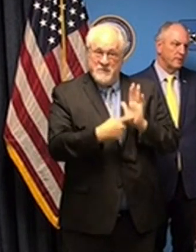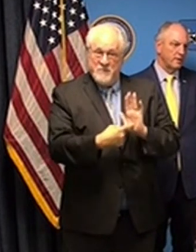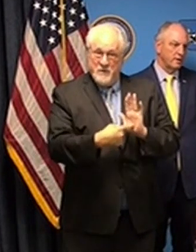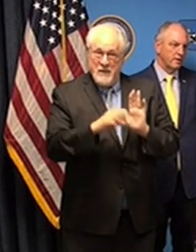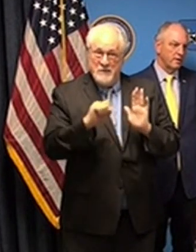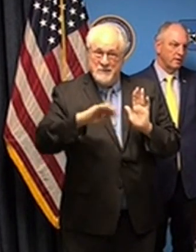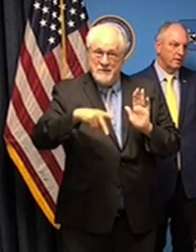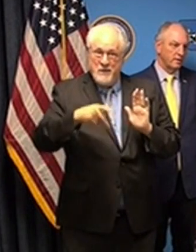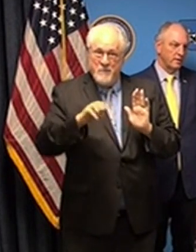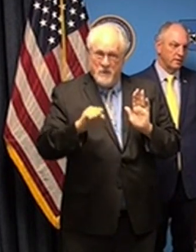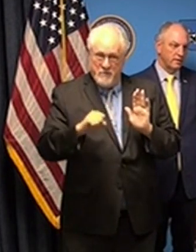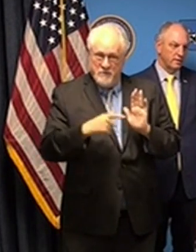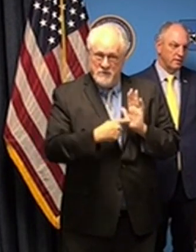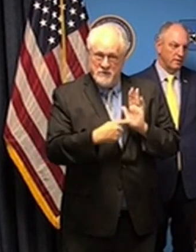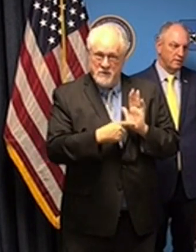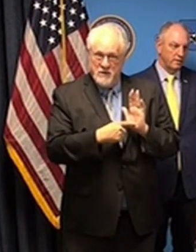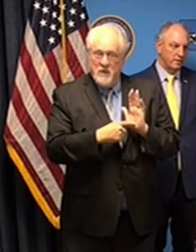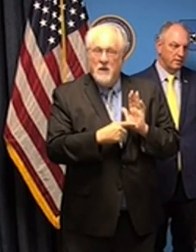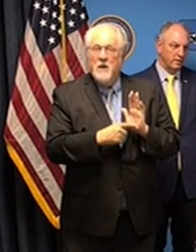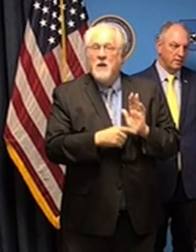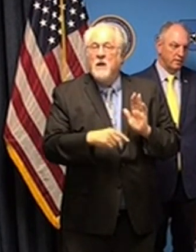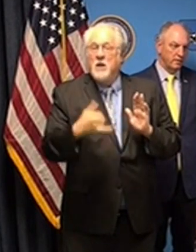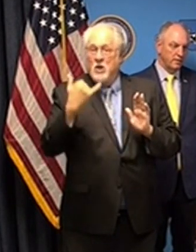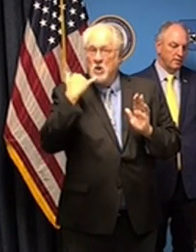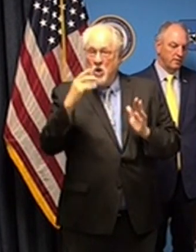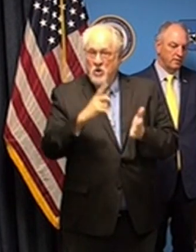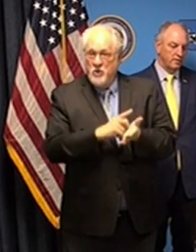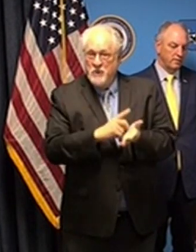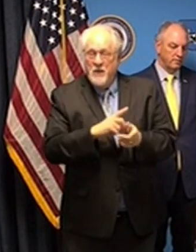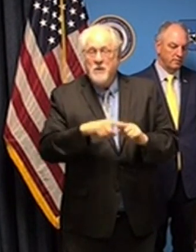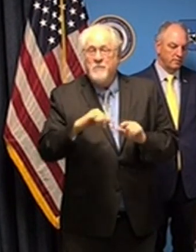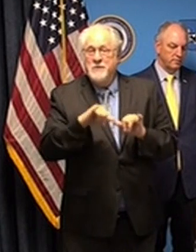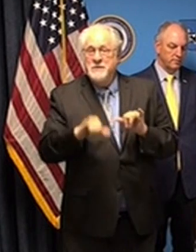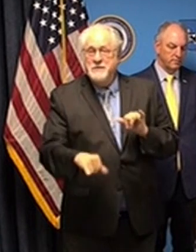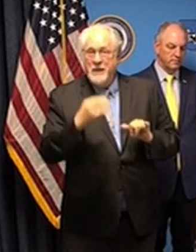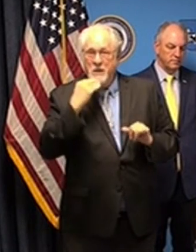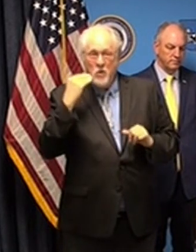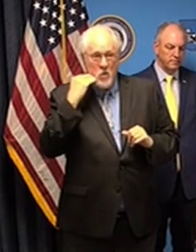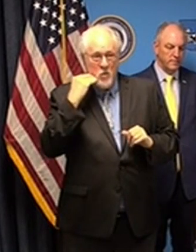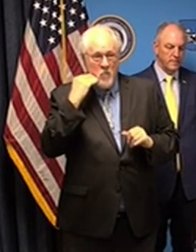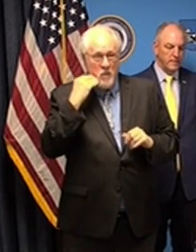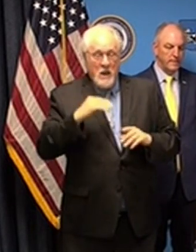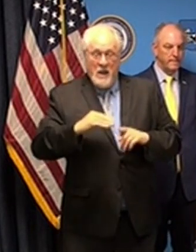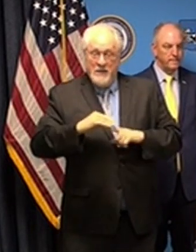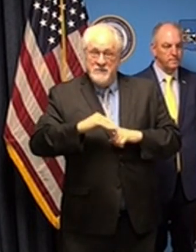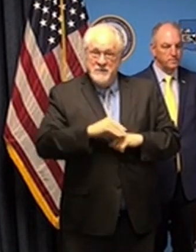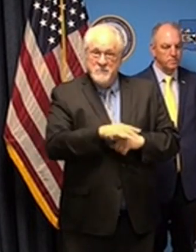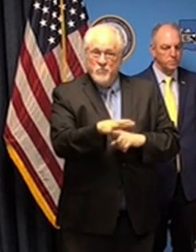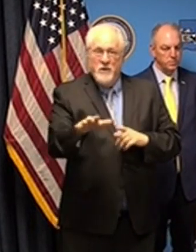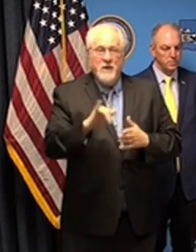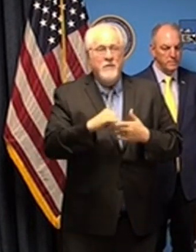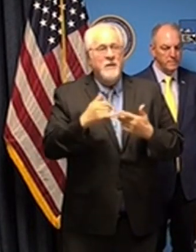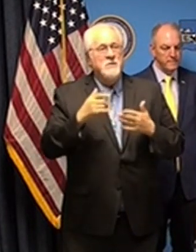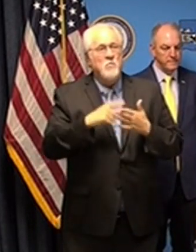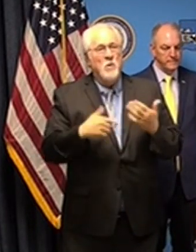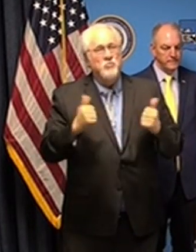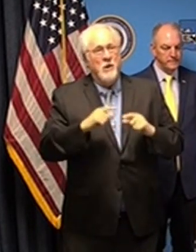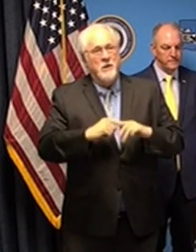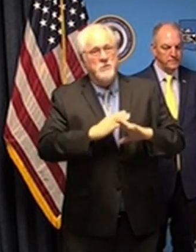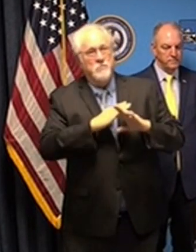symptoms, seek out medical attention, but also stay home. The spread of the virus is what we're